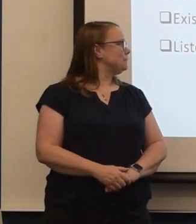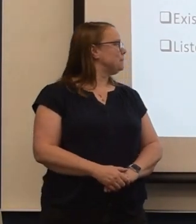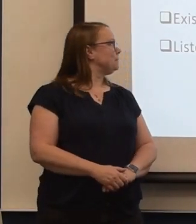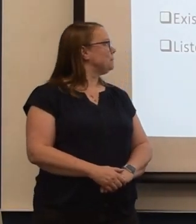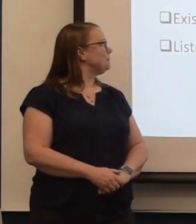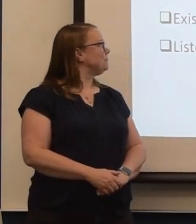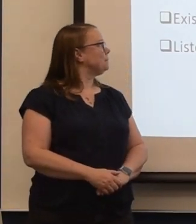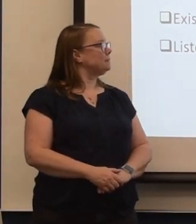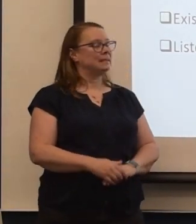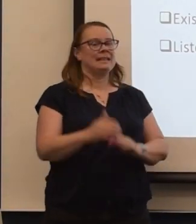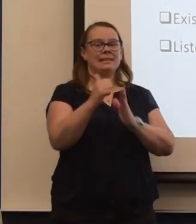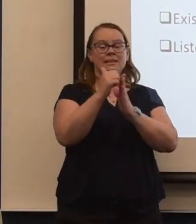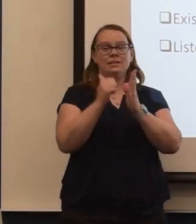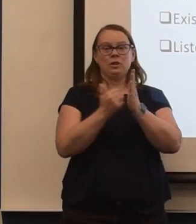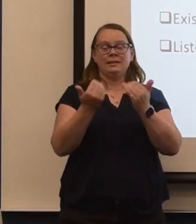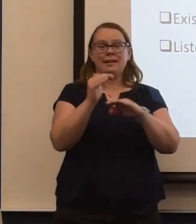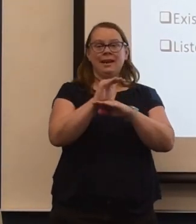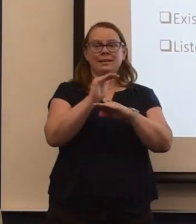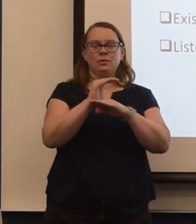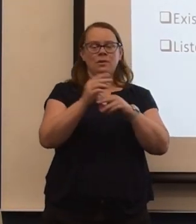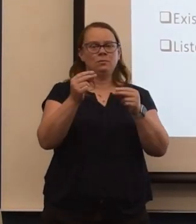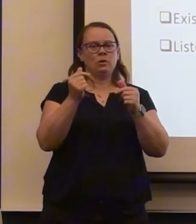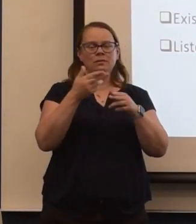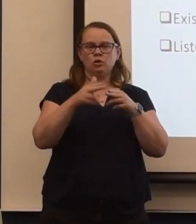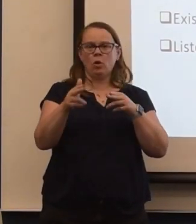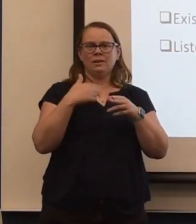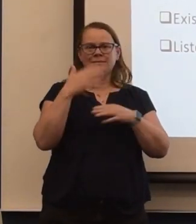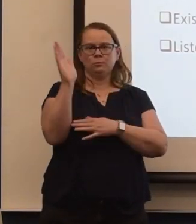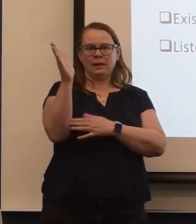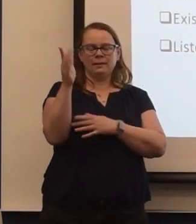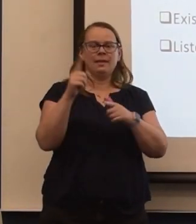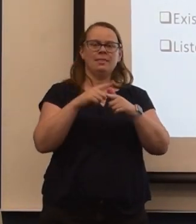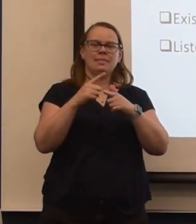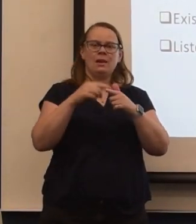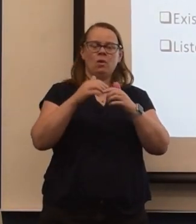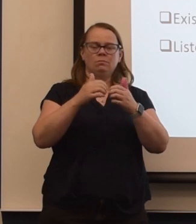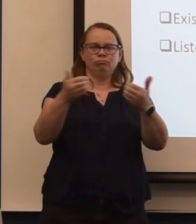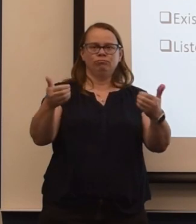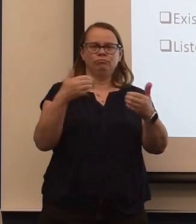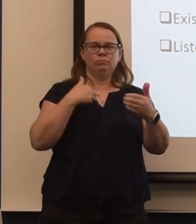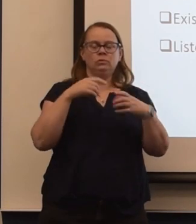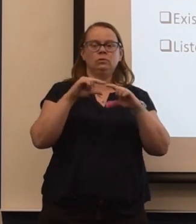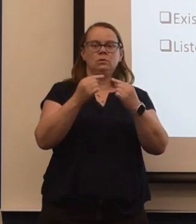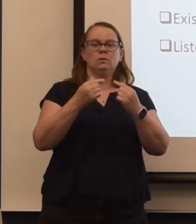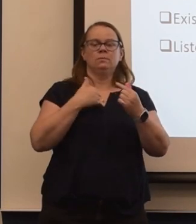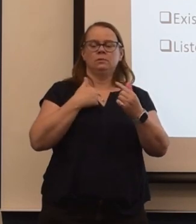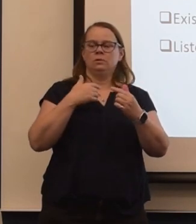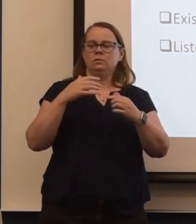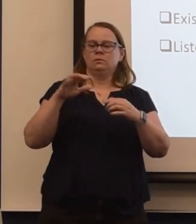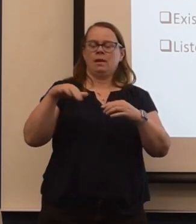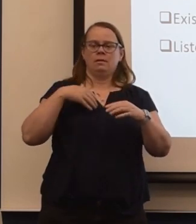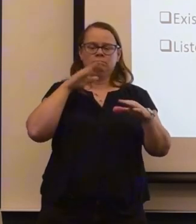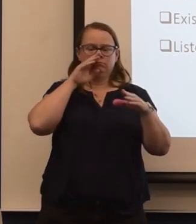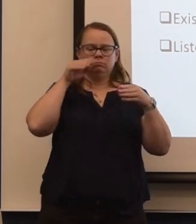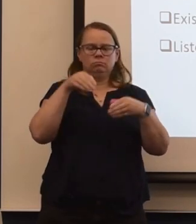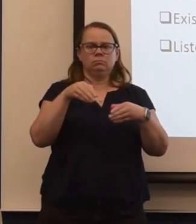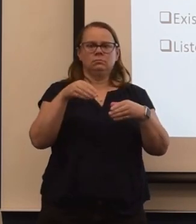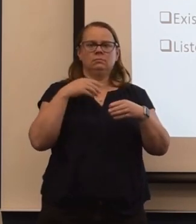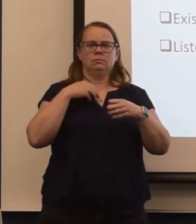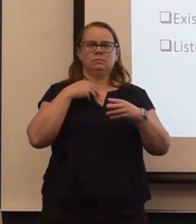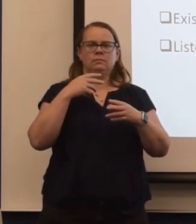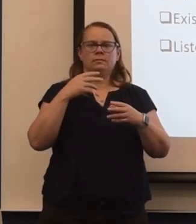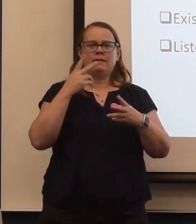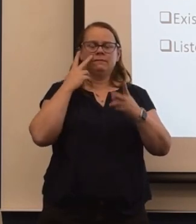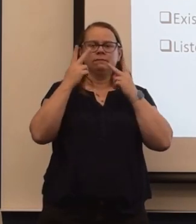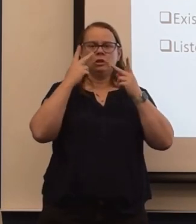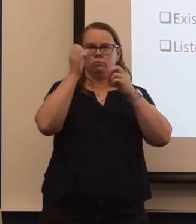So the agenda tonight will be pretty quick in terms of the presentation, and then we'll break out into a group to kind of hone in on visioning